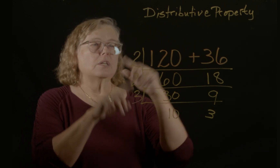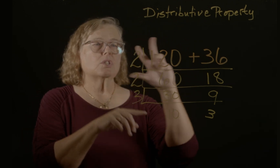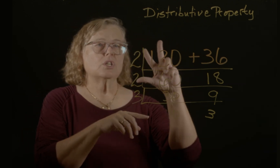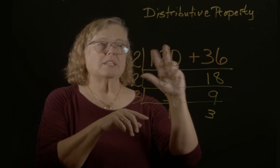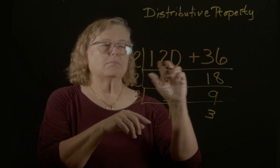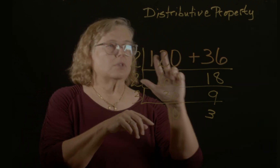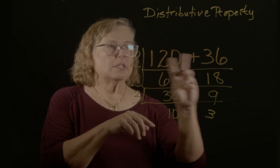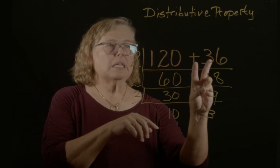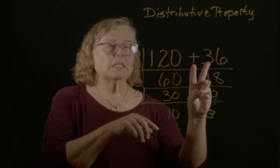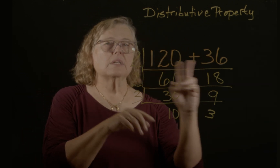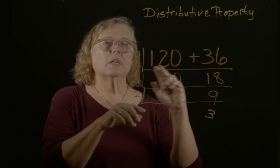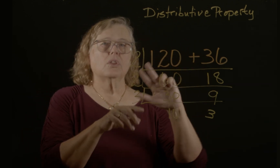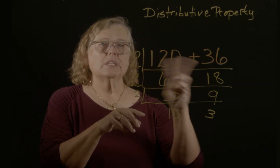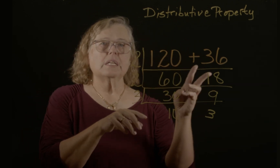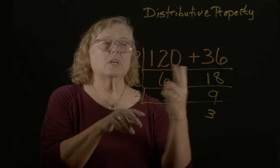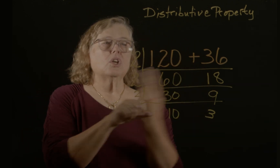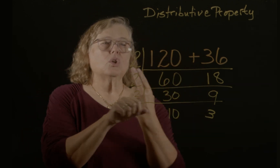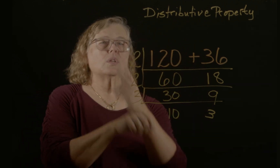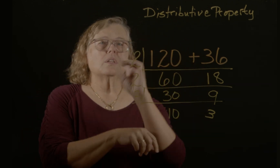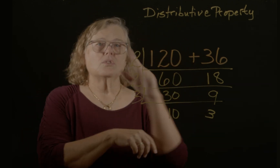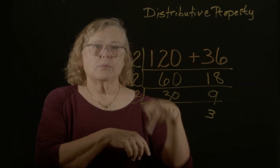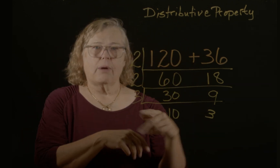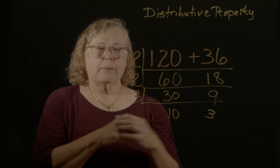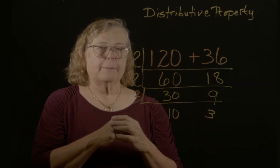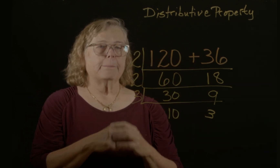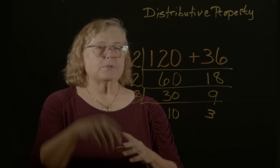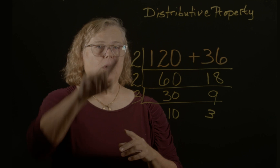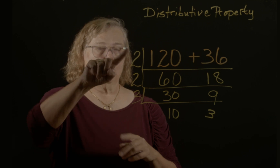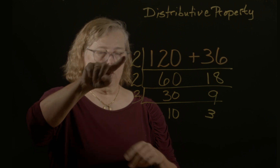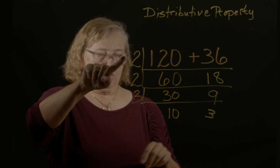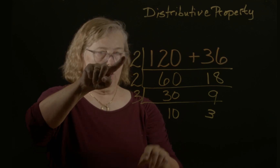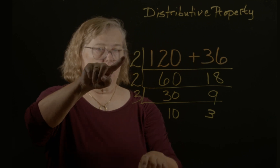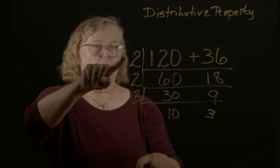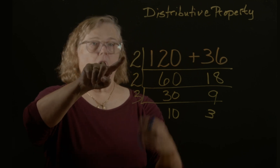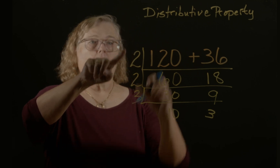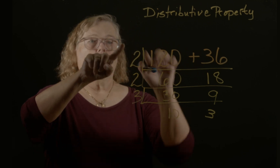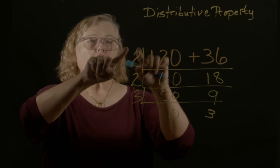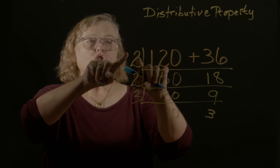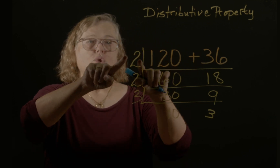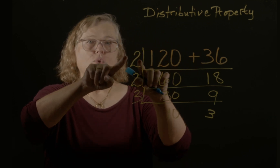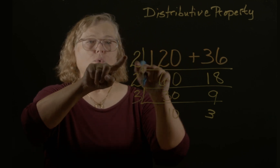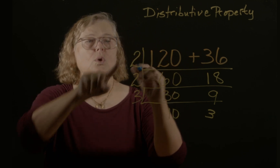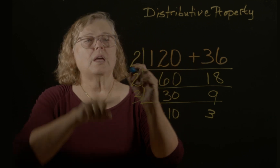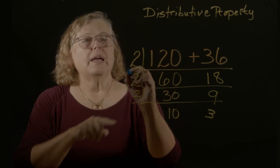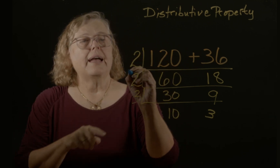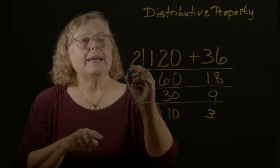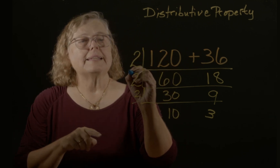So 120 and 36. Let's rewrite this using the distributive property.